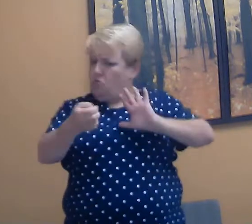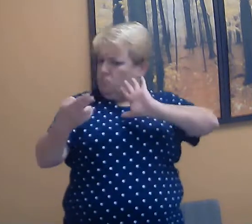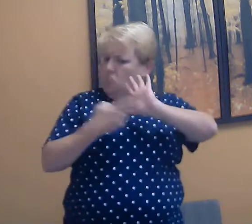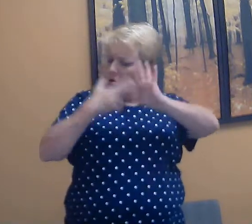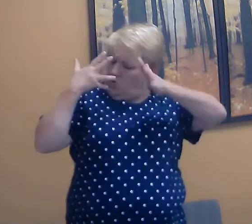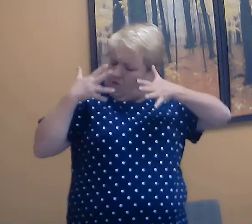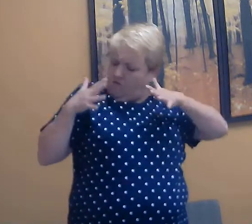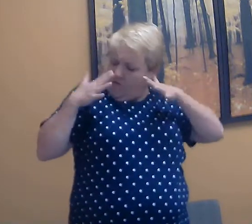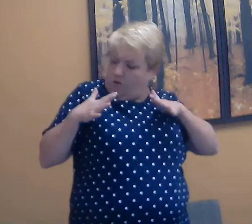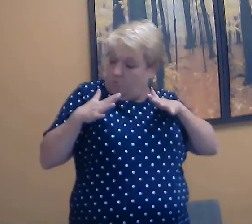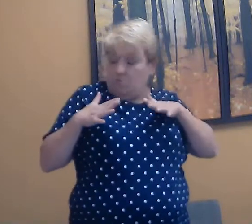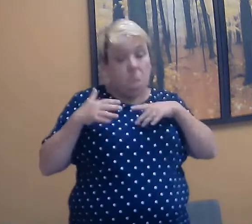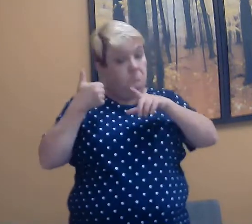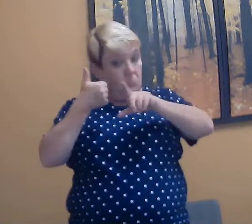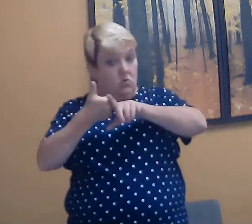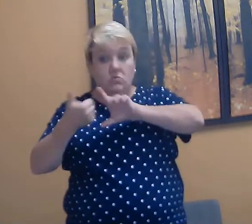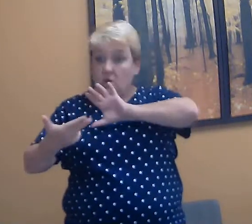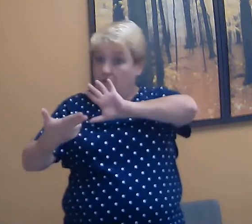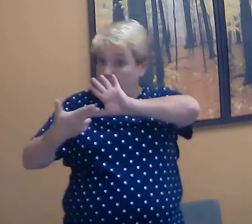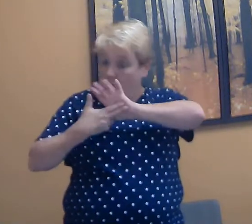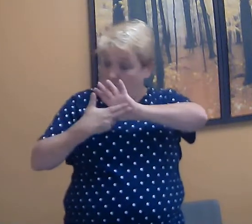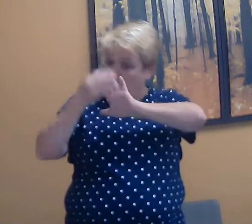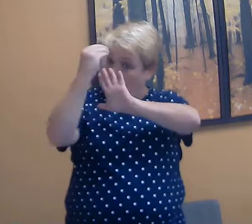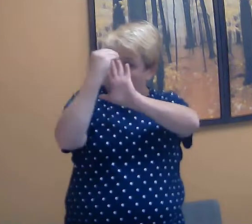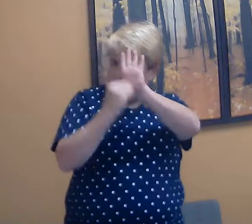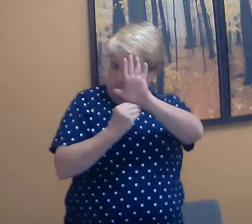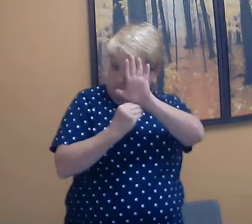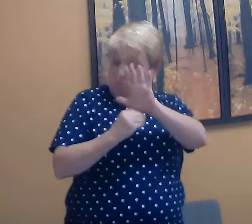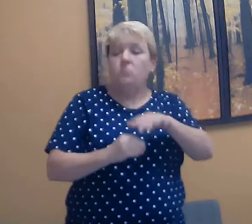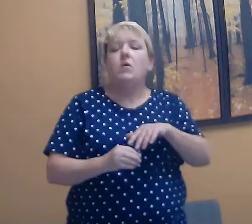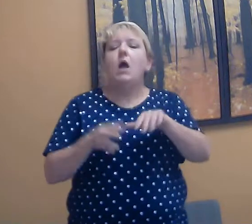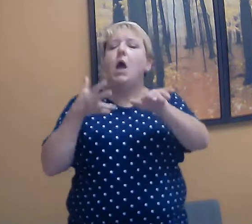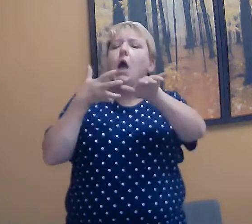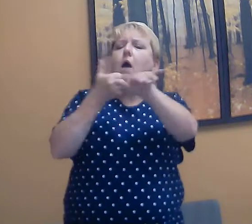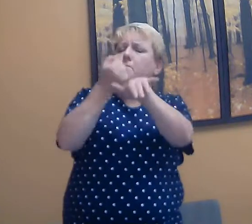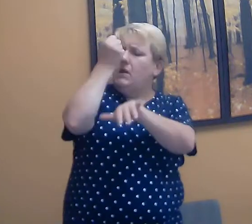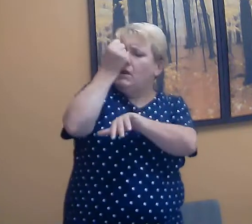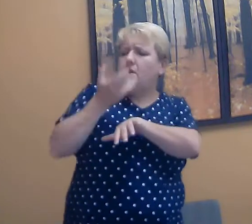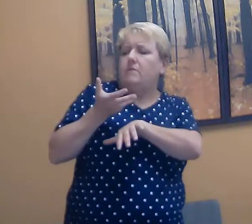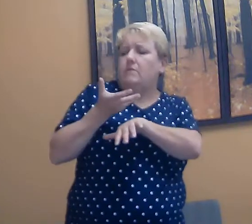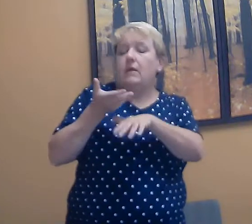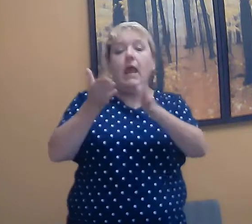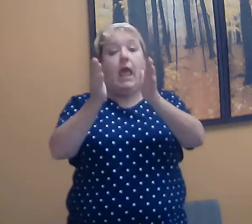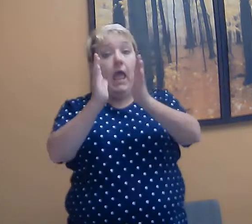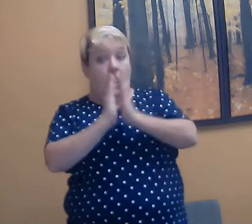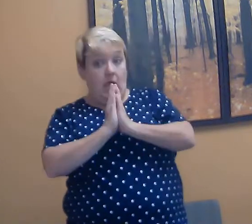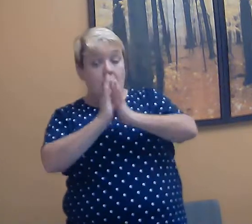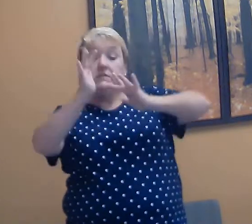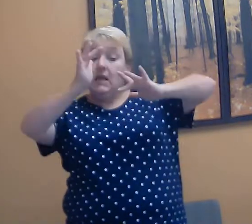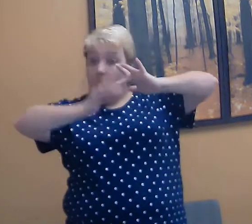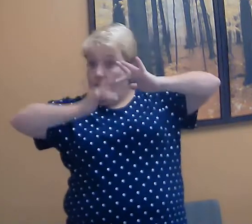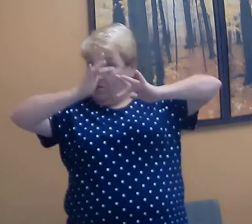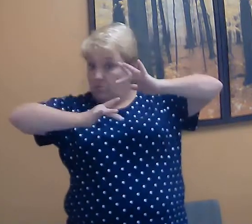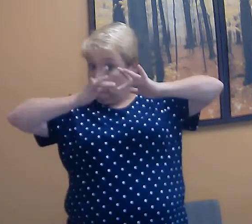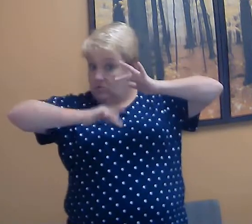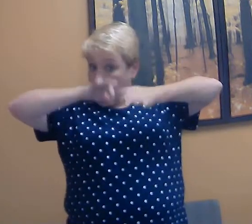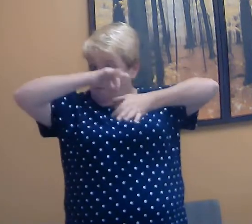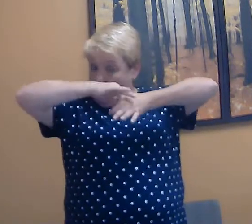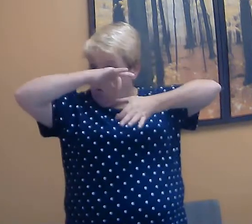can register to vote, update your voter registration, request an absentee ballot application, find your voting